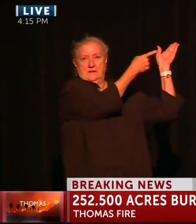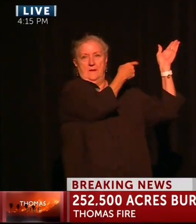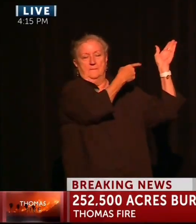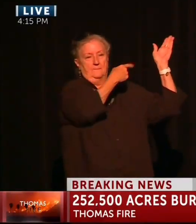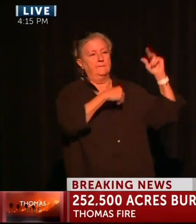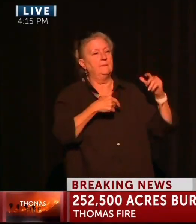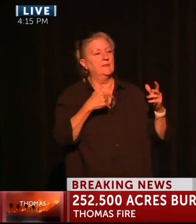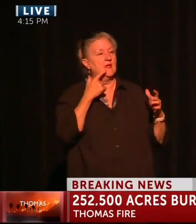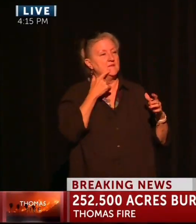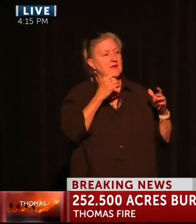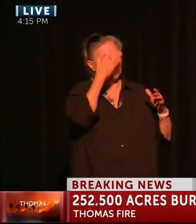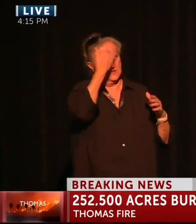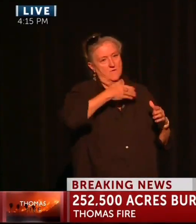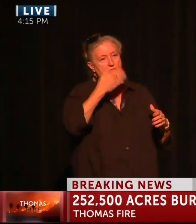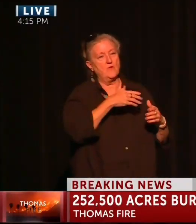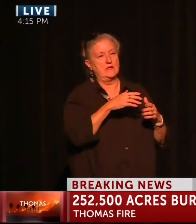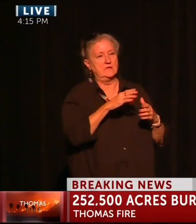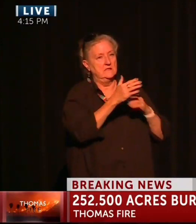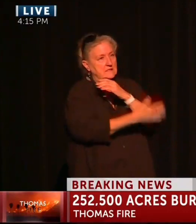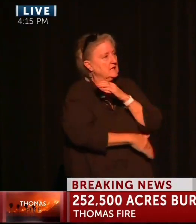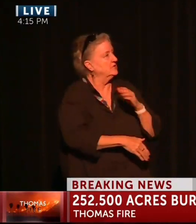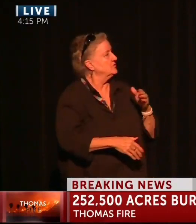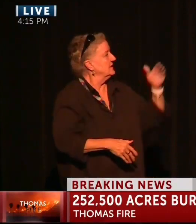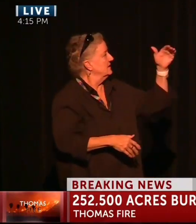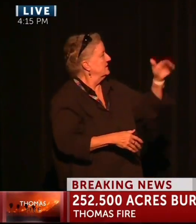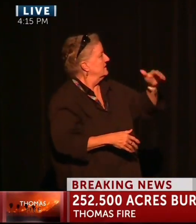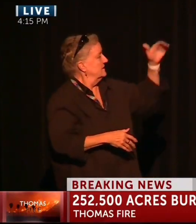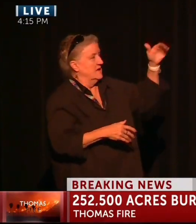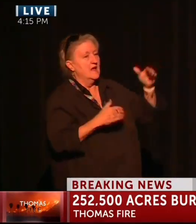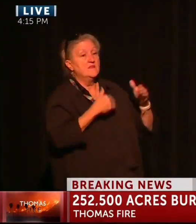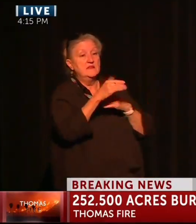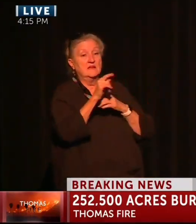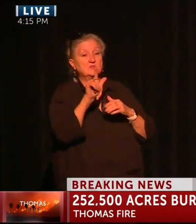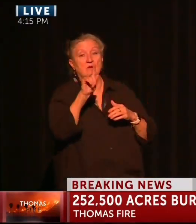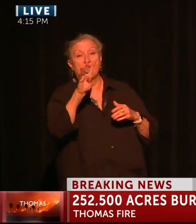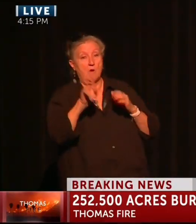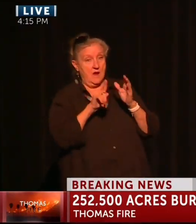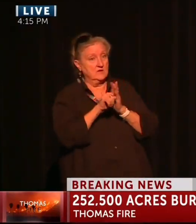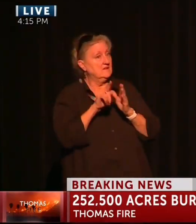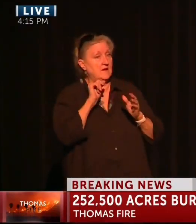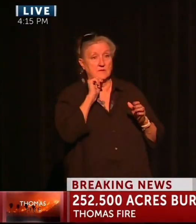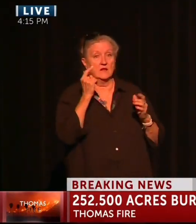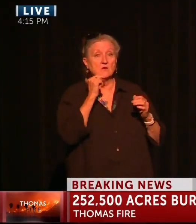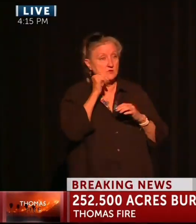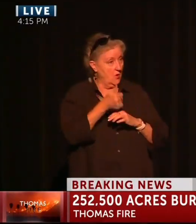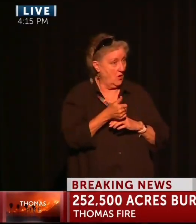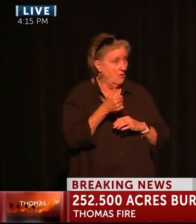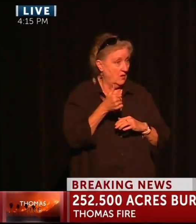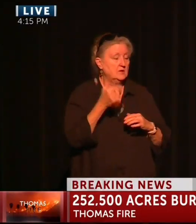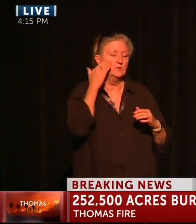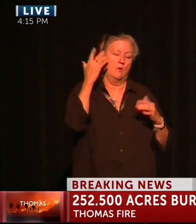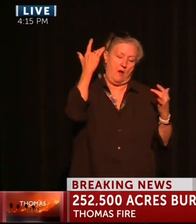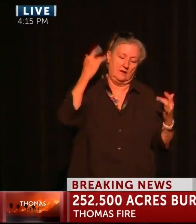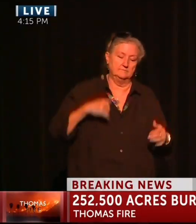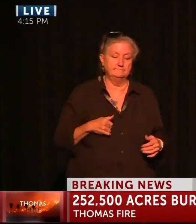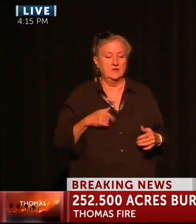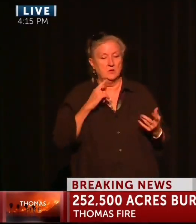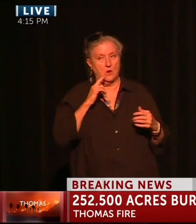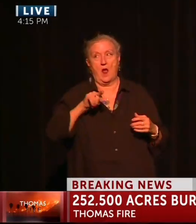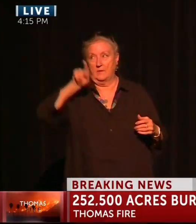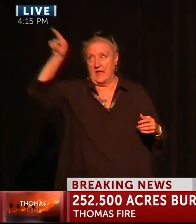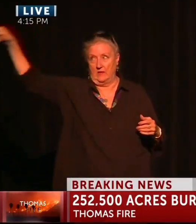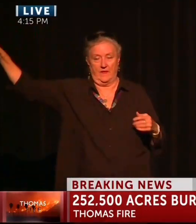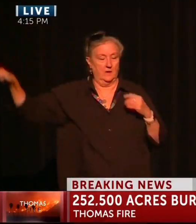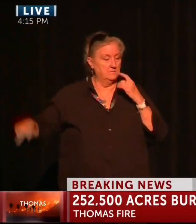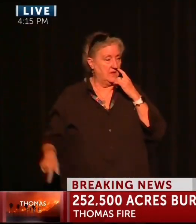my explanation. So that's our front country. This is our big, the next 24 hours, I'll either, if I'm not here tomorrow night, you'll know why, right? You know where I'll be out